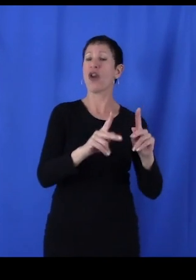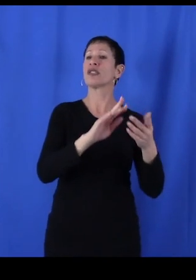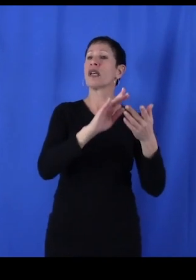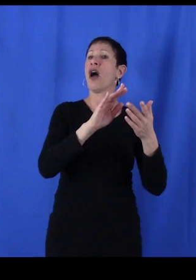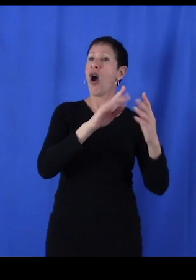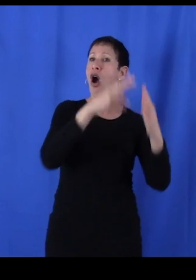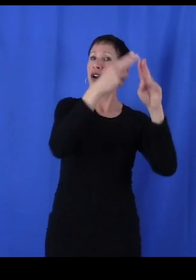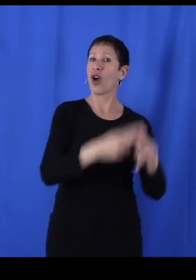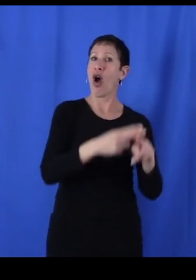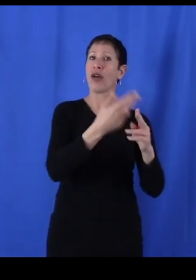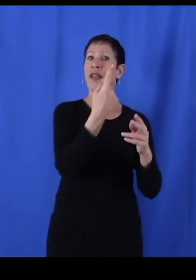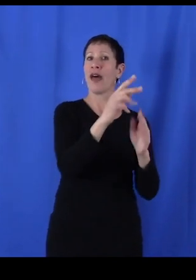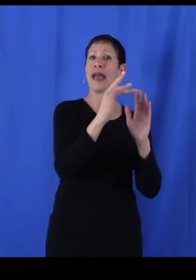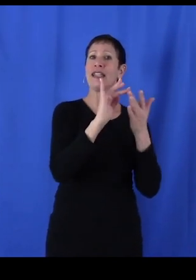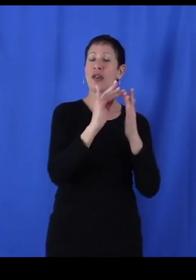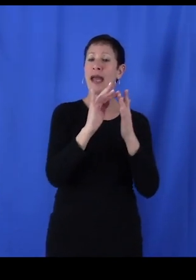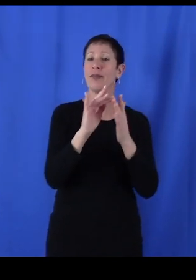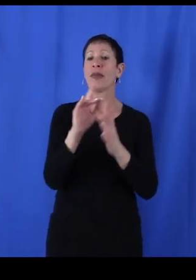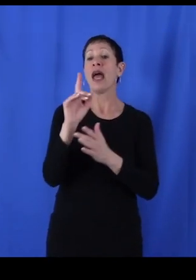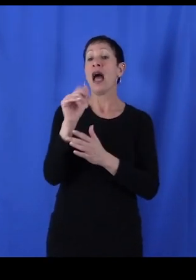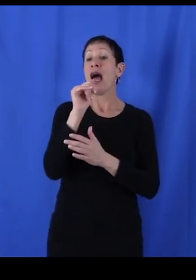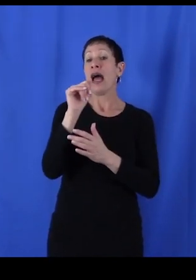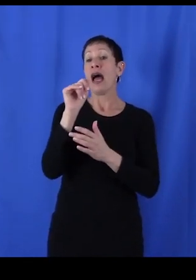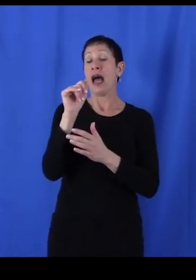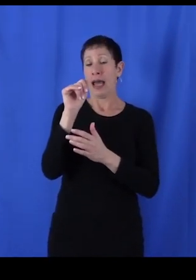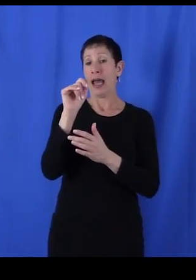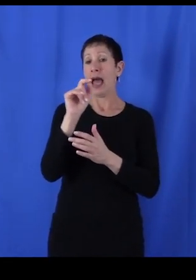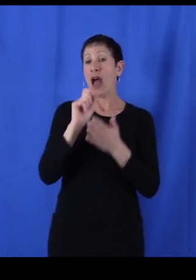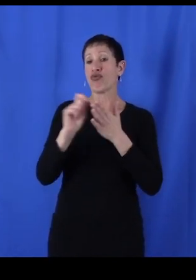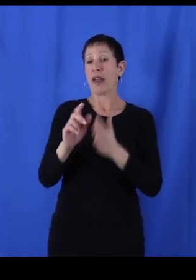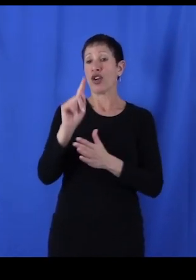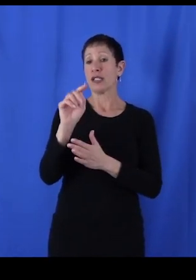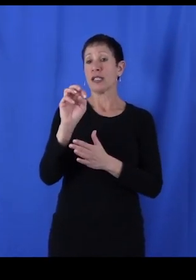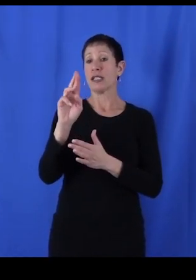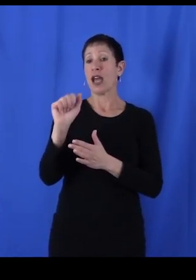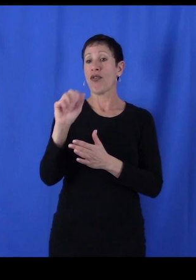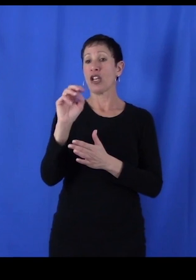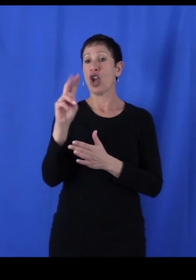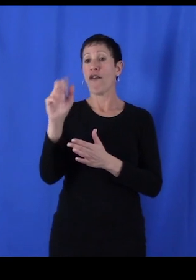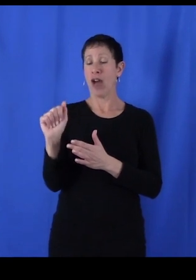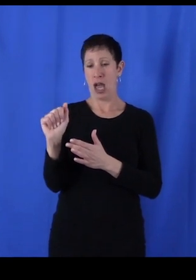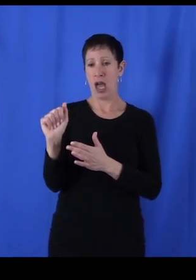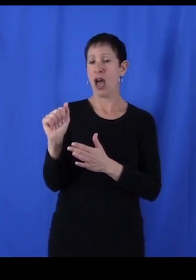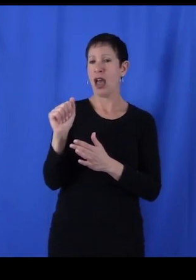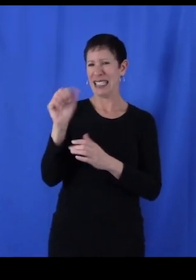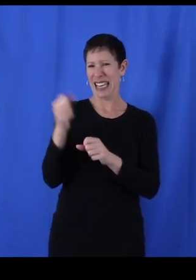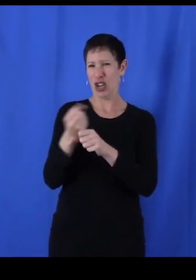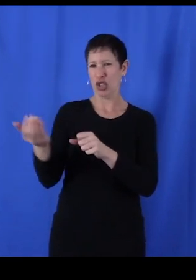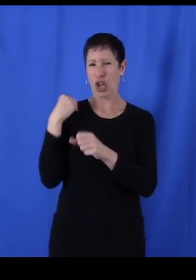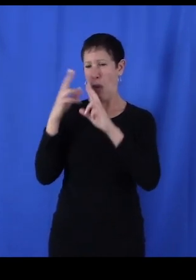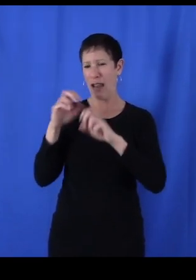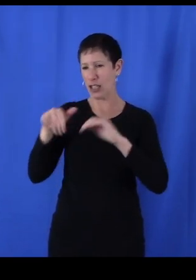Tiziana Terranova, of course, has analyzed all this at least a decade ago in her really foundational concept of free labor.